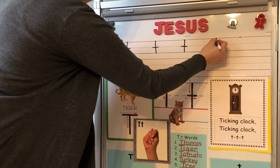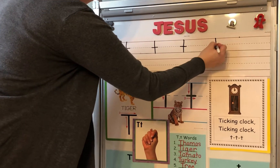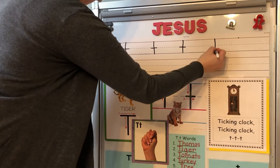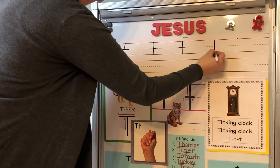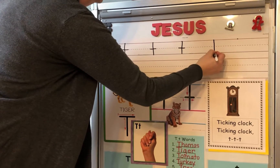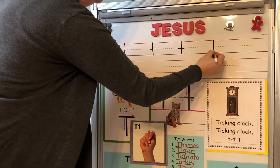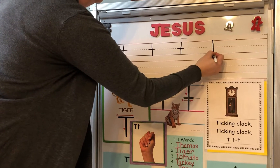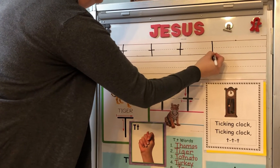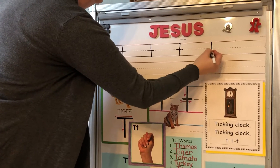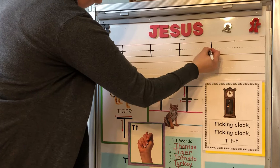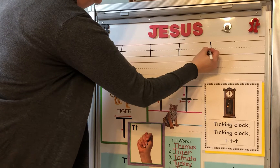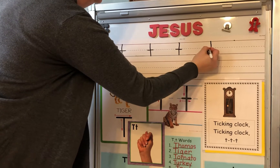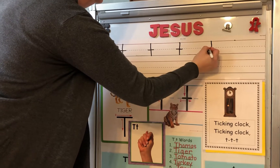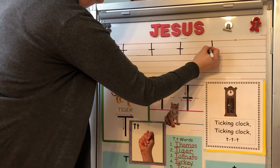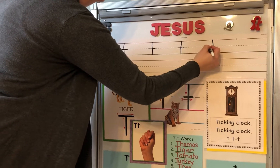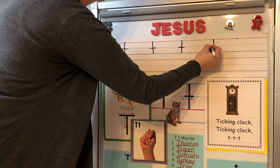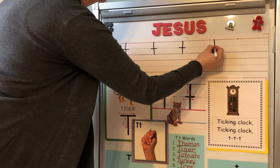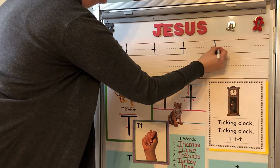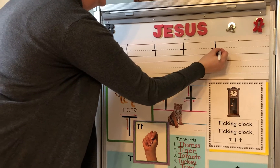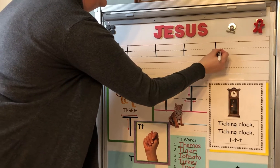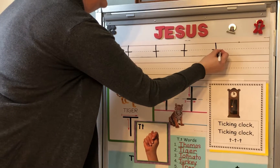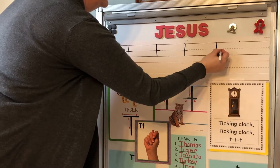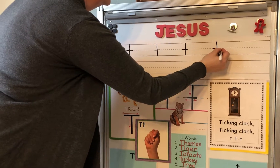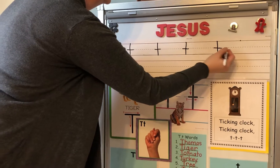Straight down, straight across.